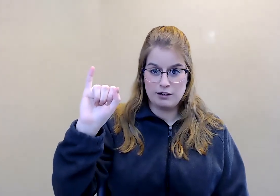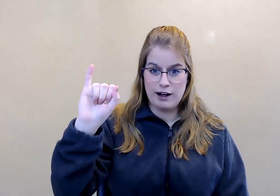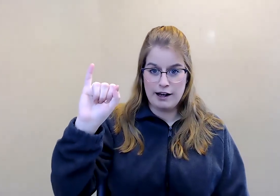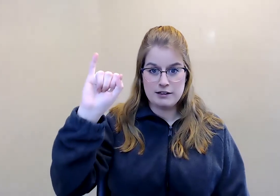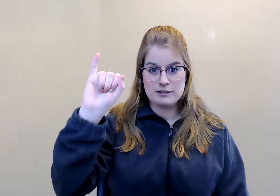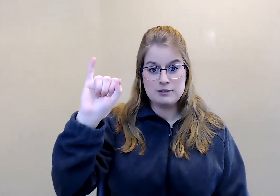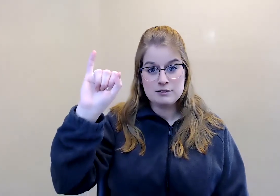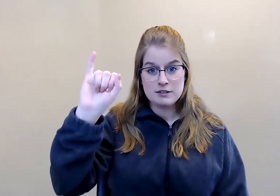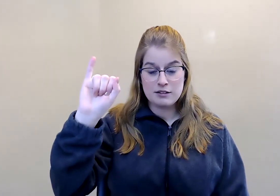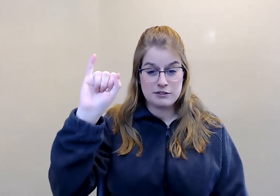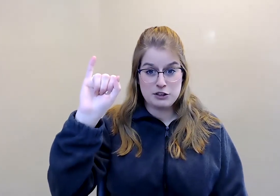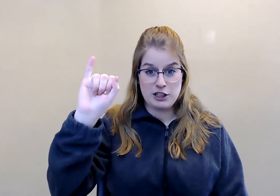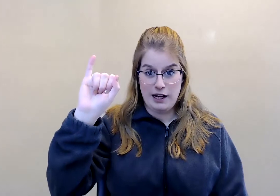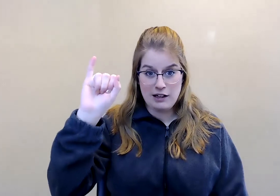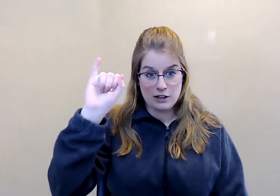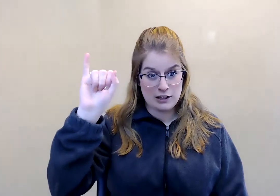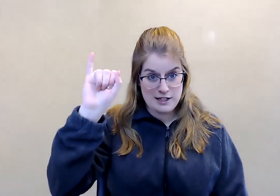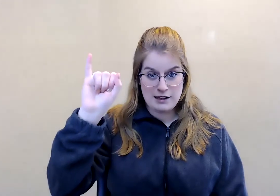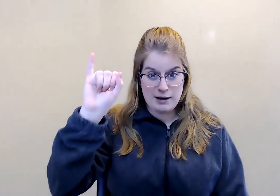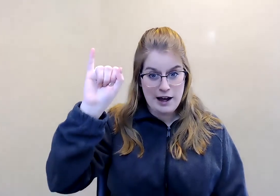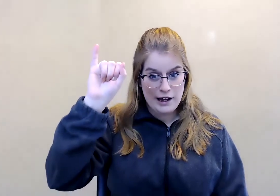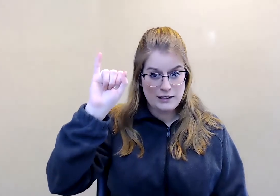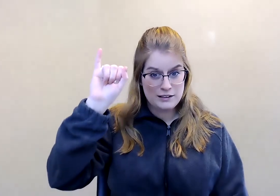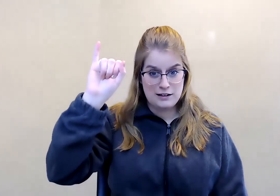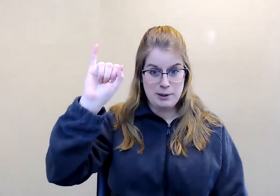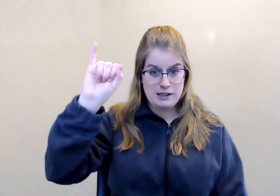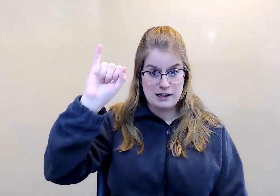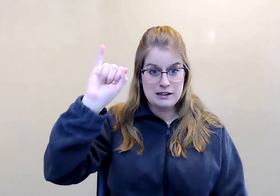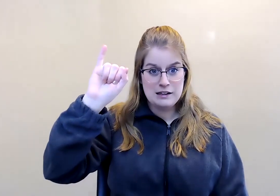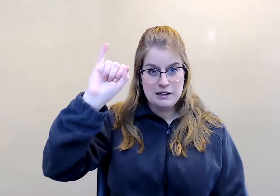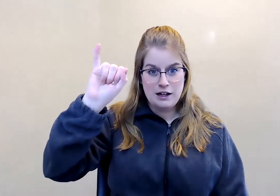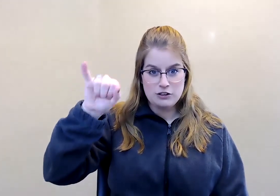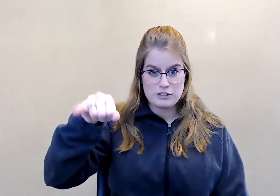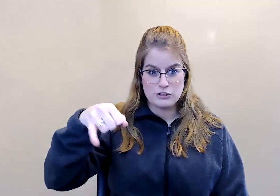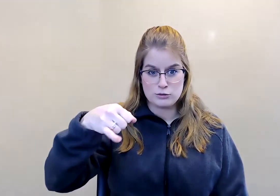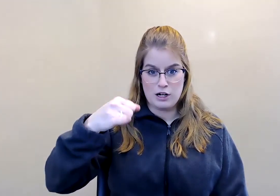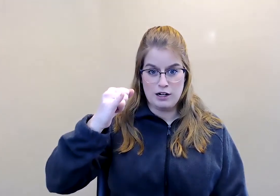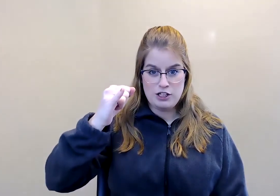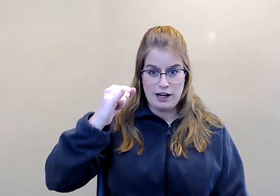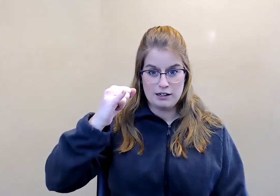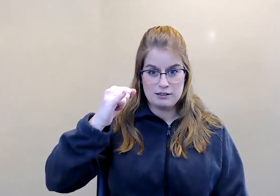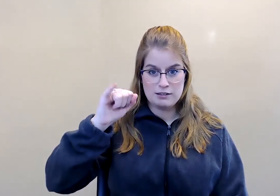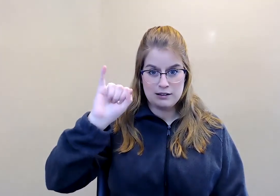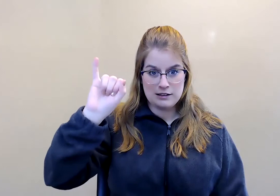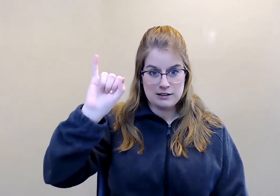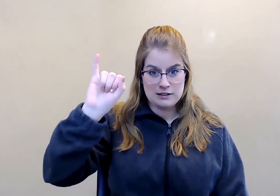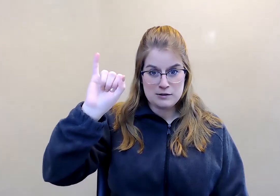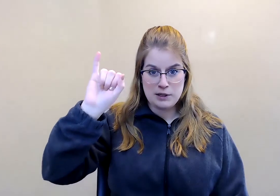I. For J, you're going to take that I, that pinky, and you're just going to draw a J. It's pretty